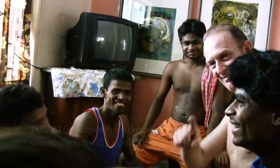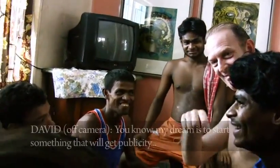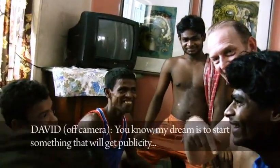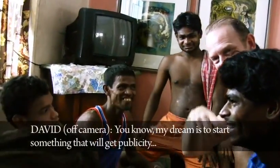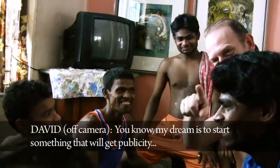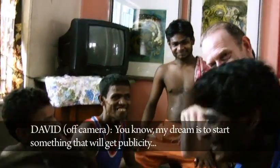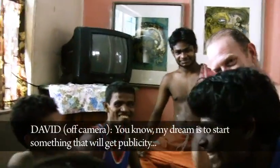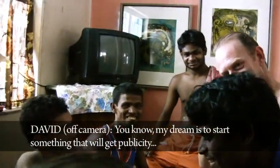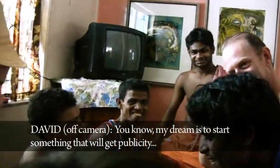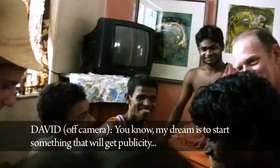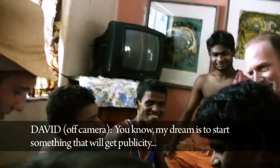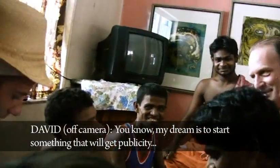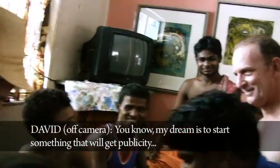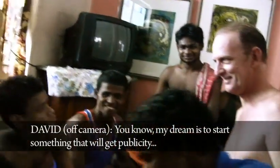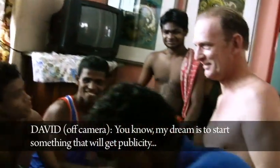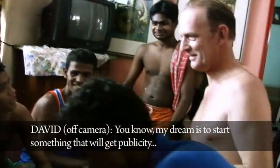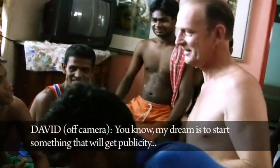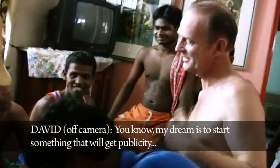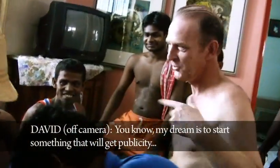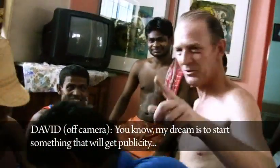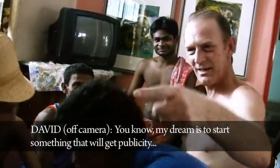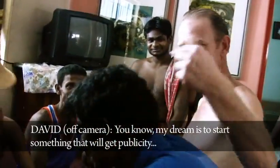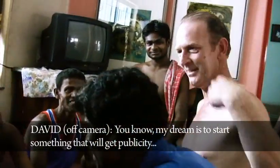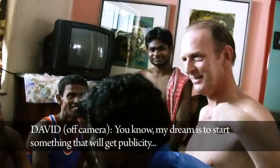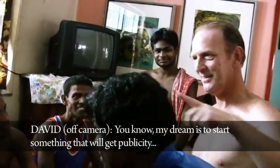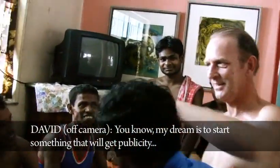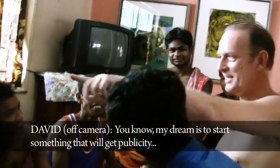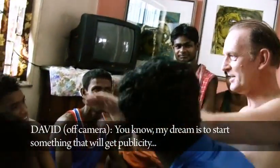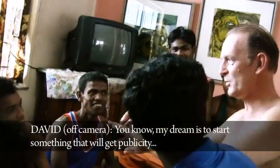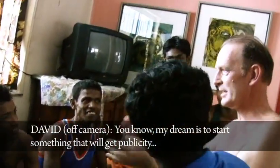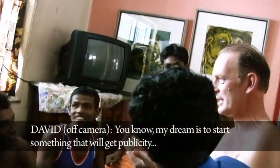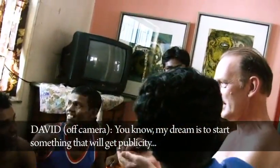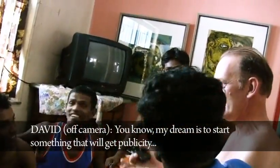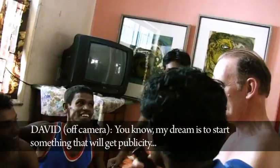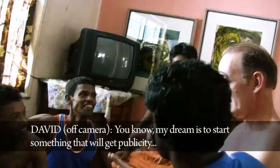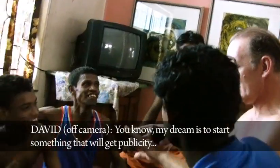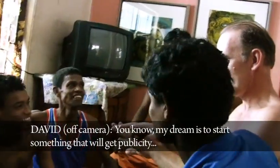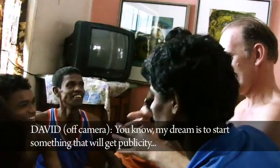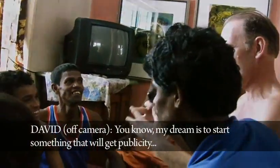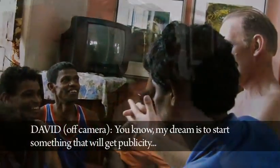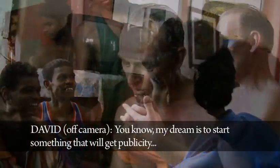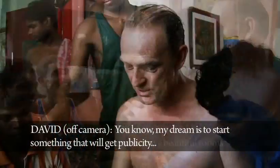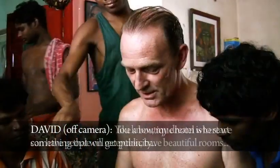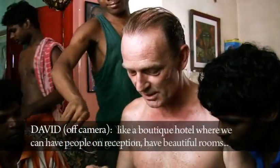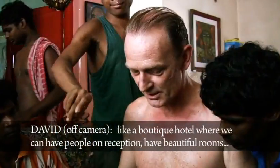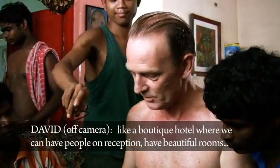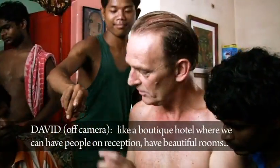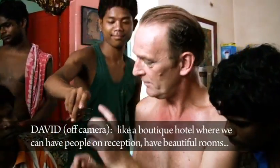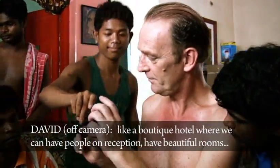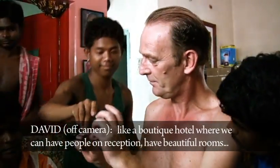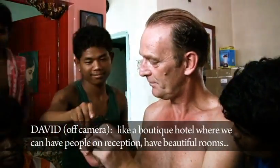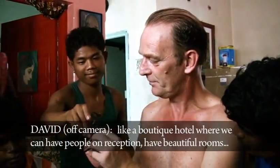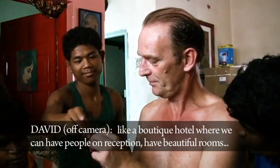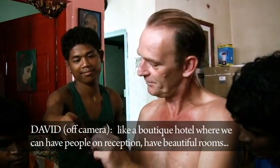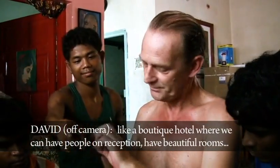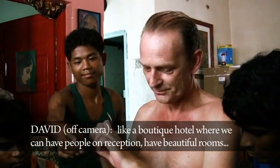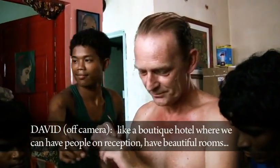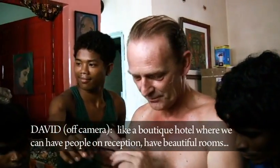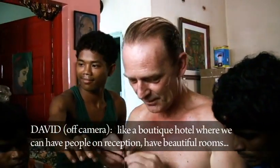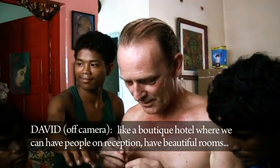My dream is to start something that will get publicity, something like a boutique hotel where we can